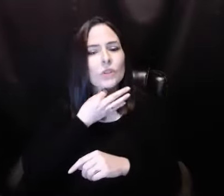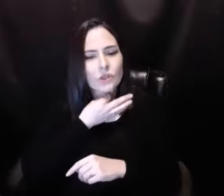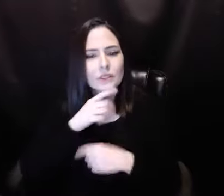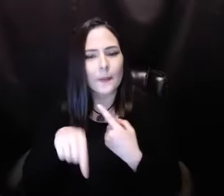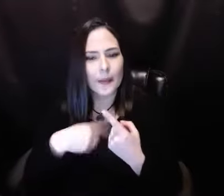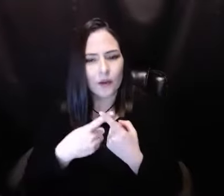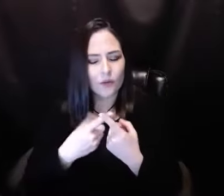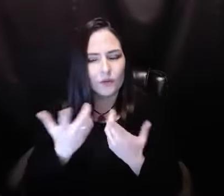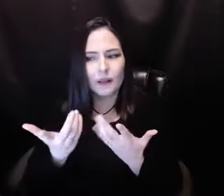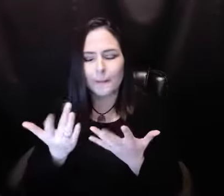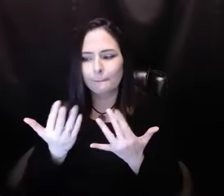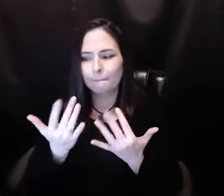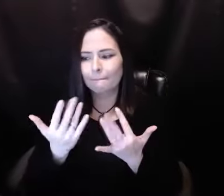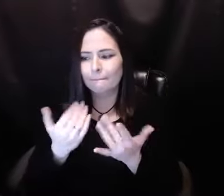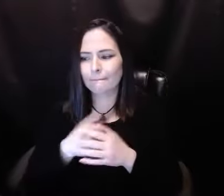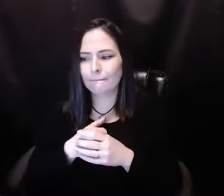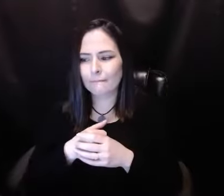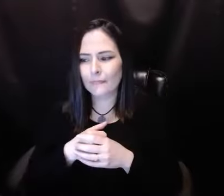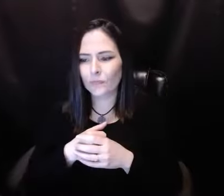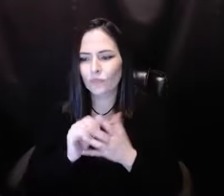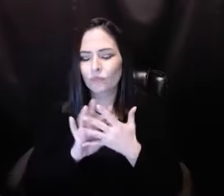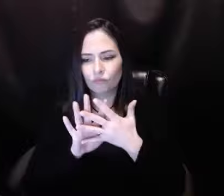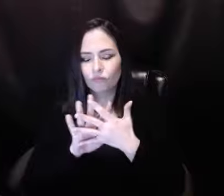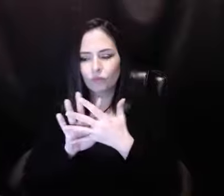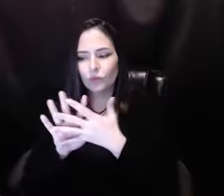helped so curious about. I went to the